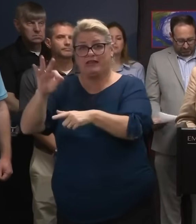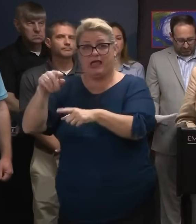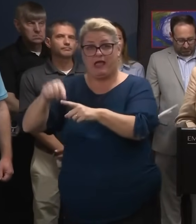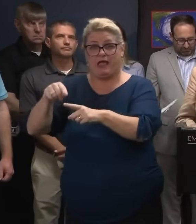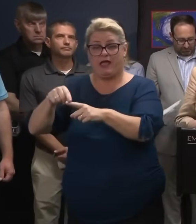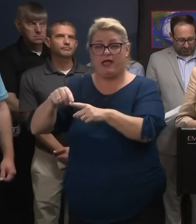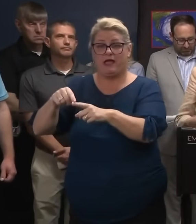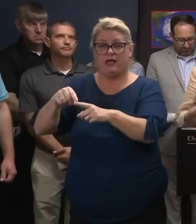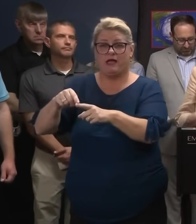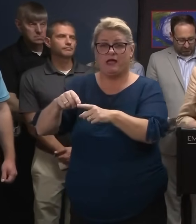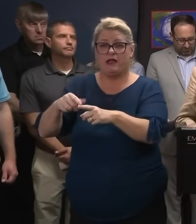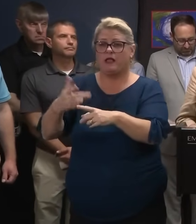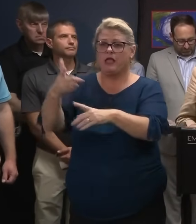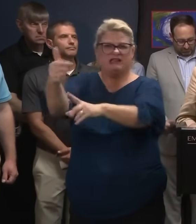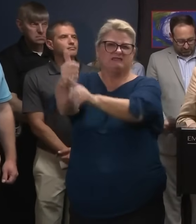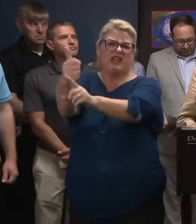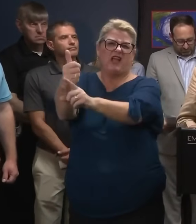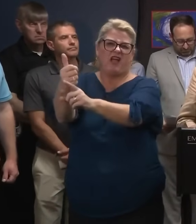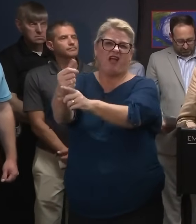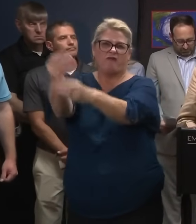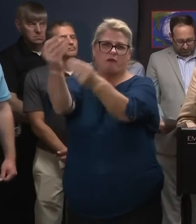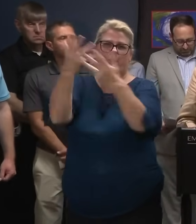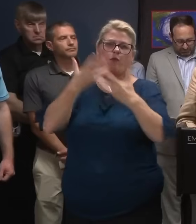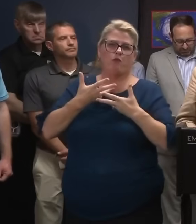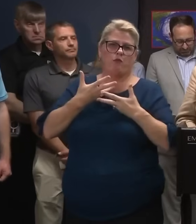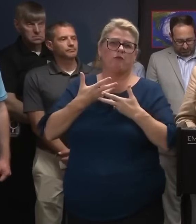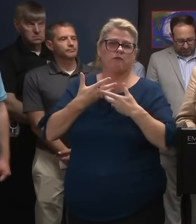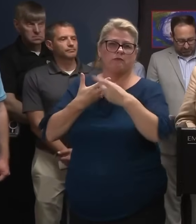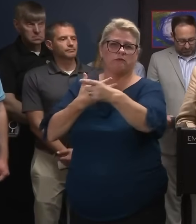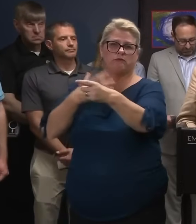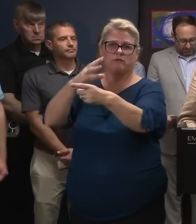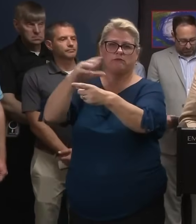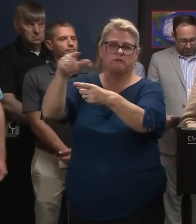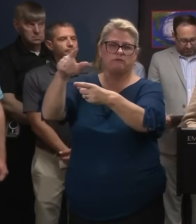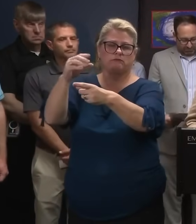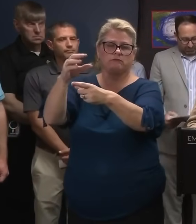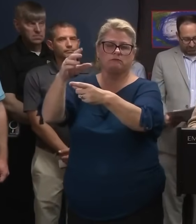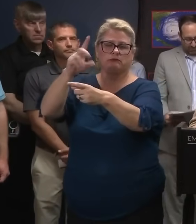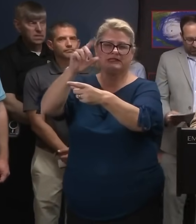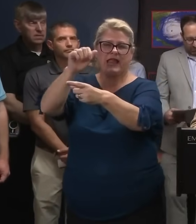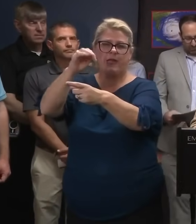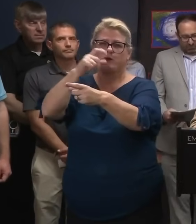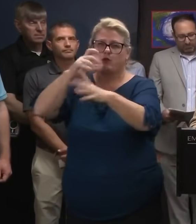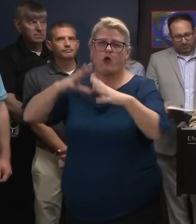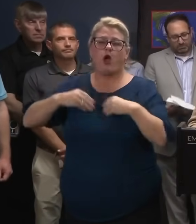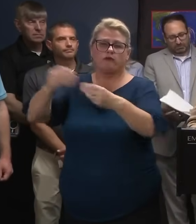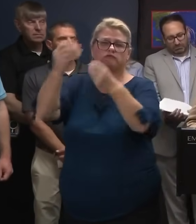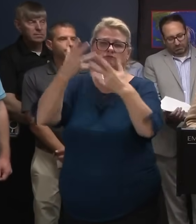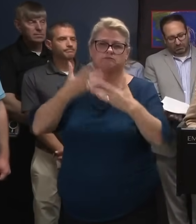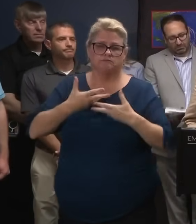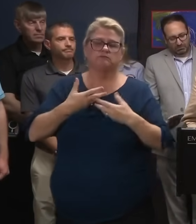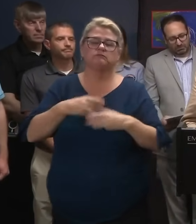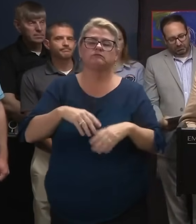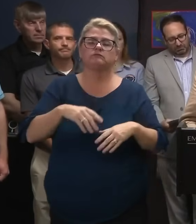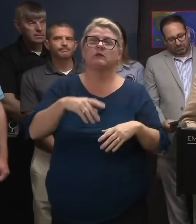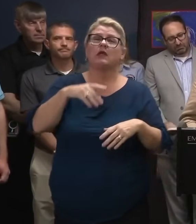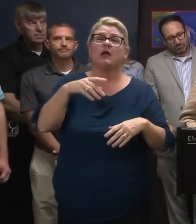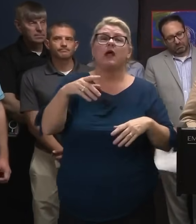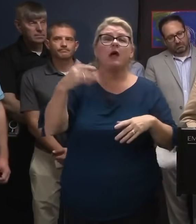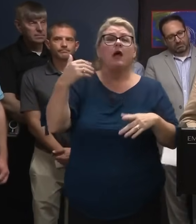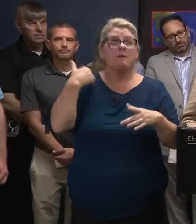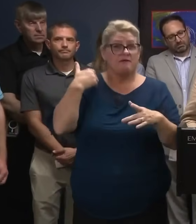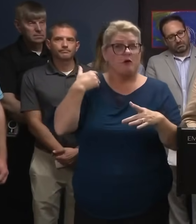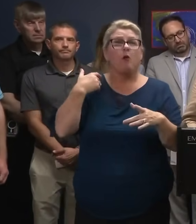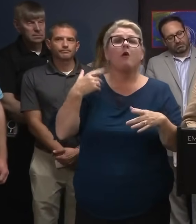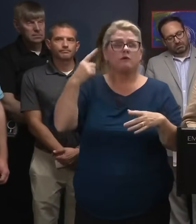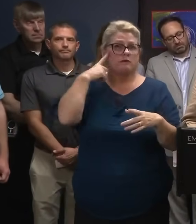59 were self-reports from the dam owners. The concerns with overtopping of dams have greatly diminished.